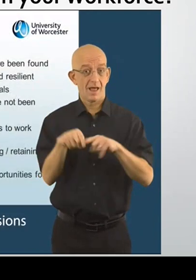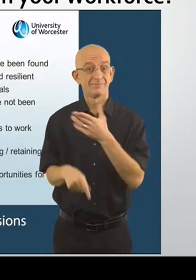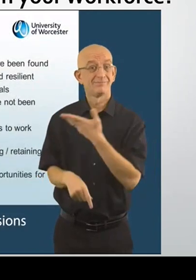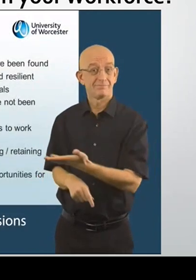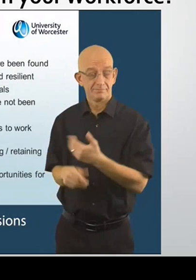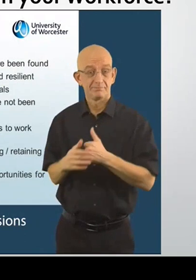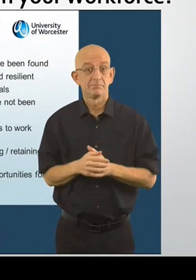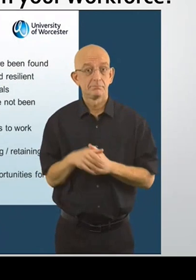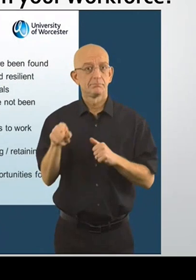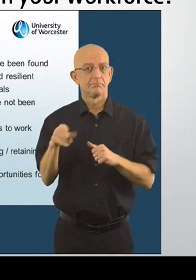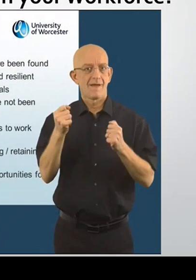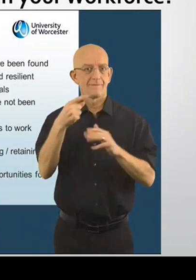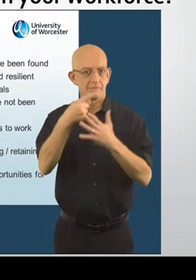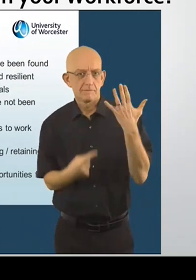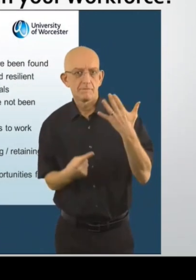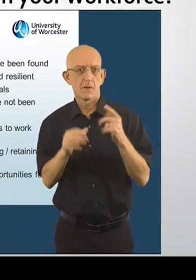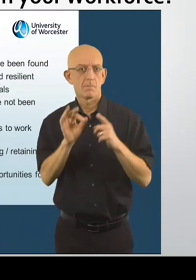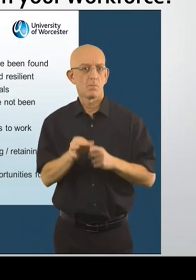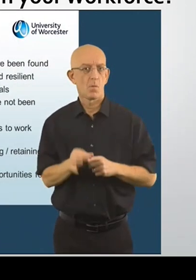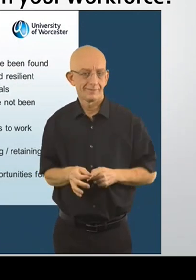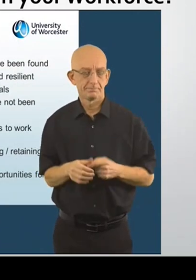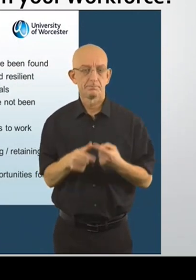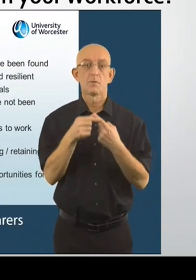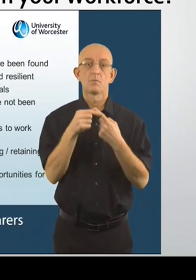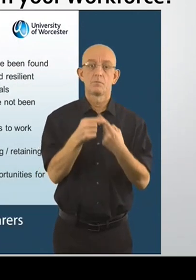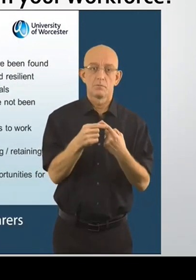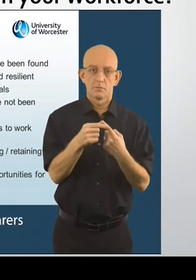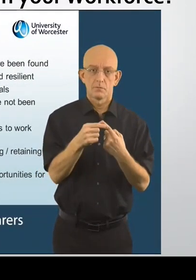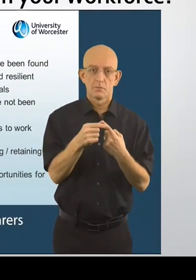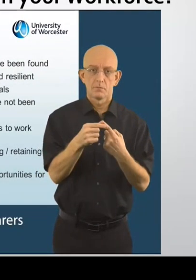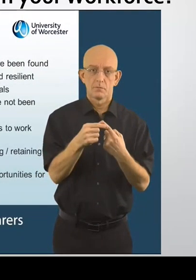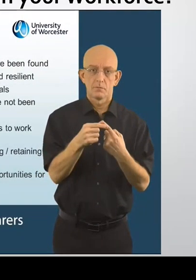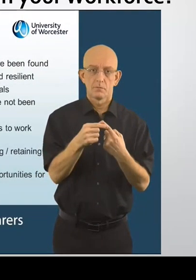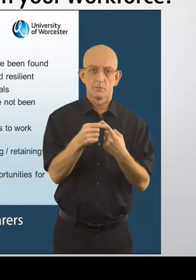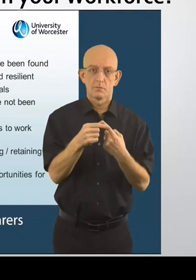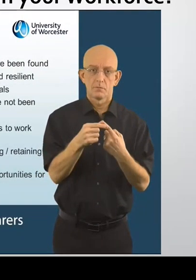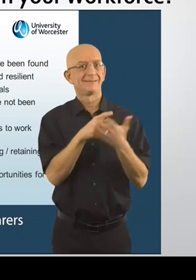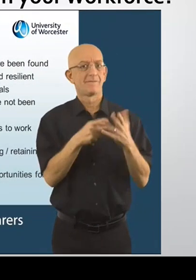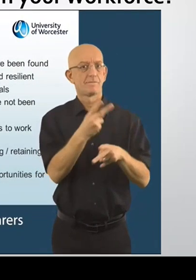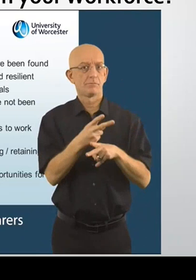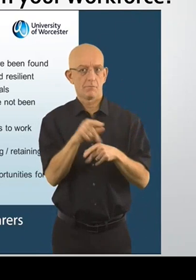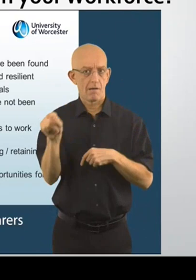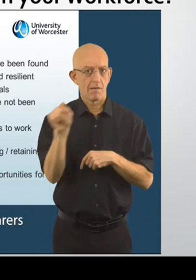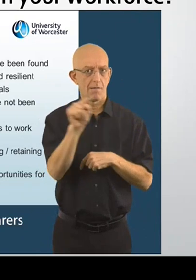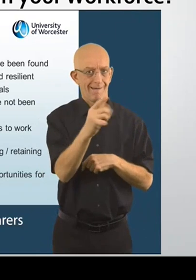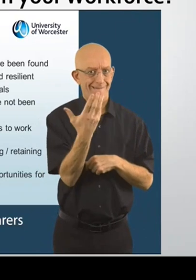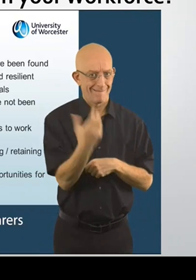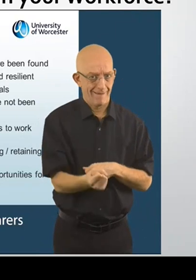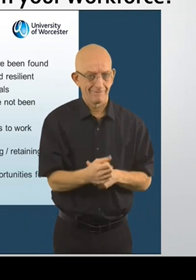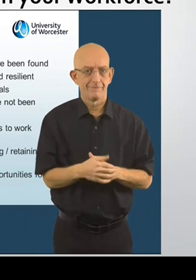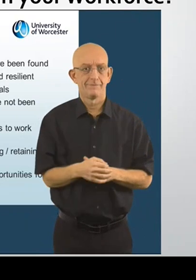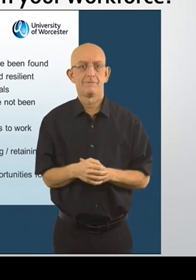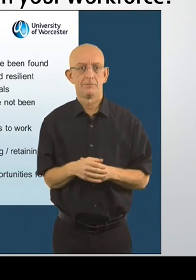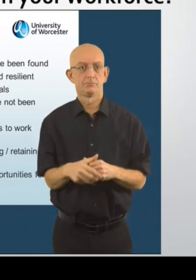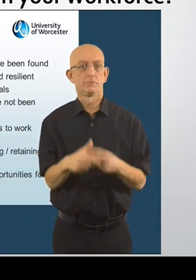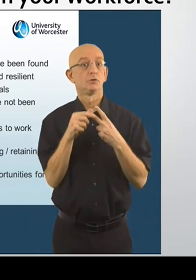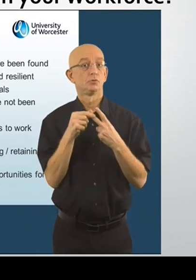of the mutual benefits study. Point number one. Positive examples of disabled foster carers have been